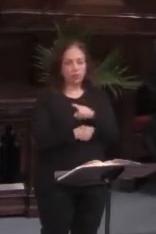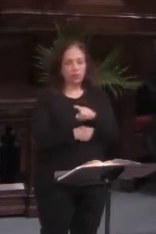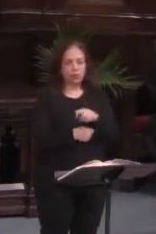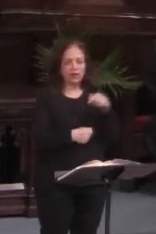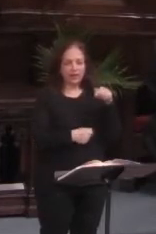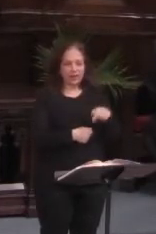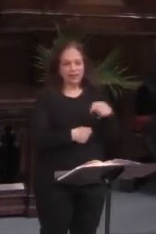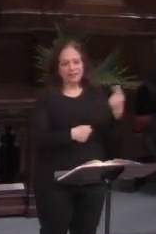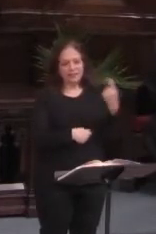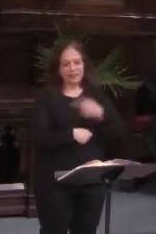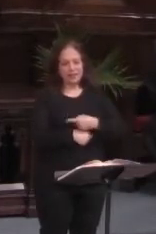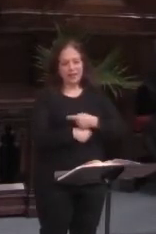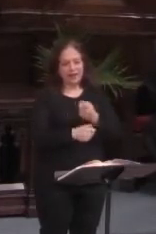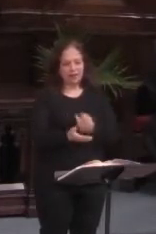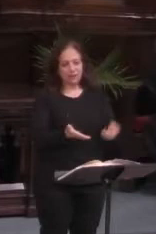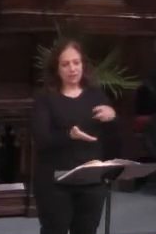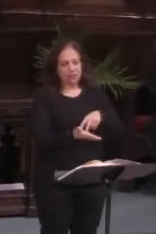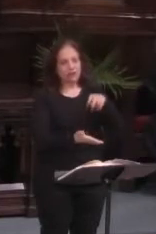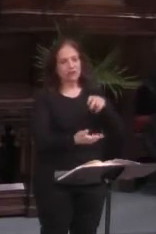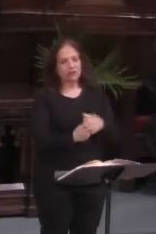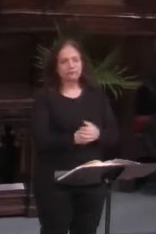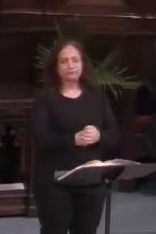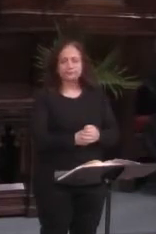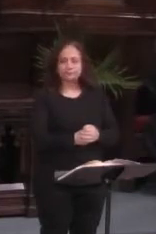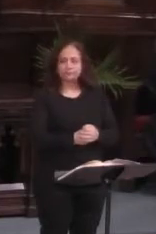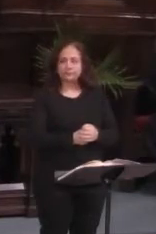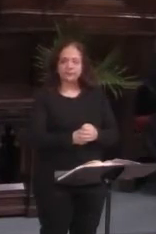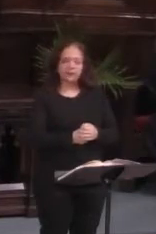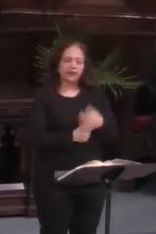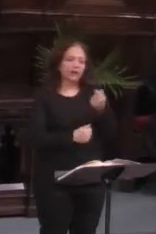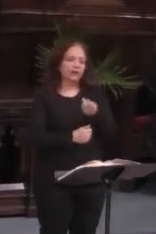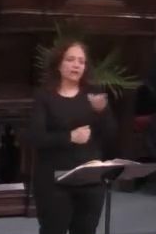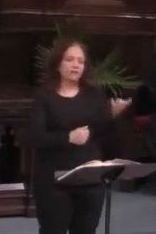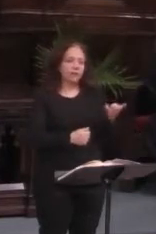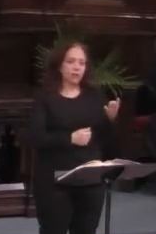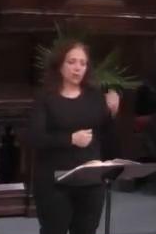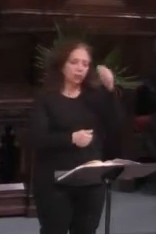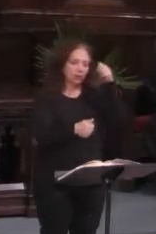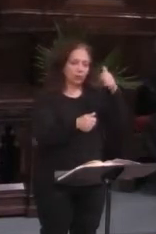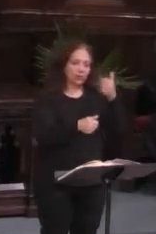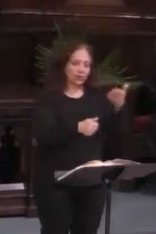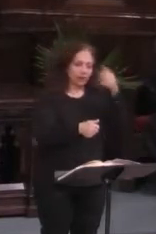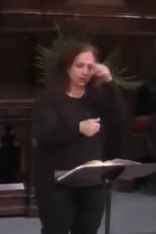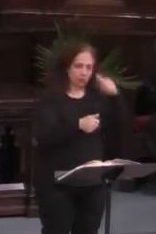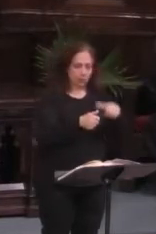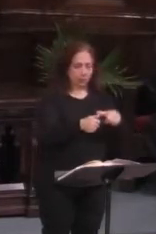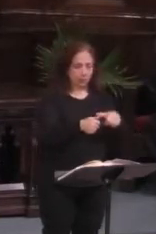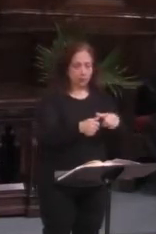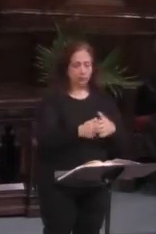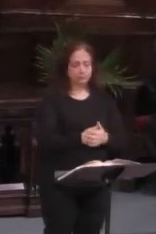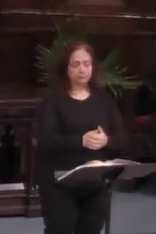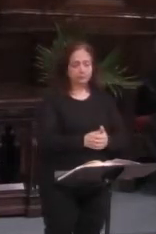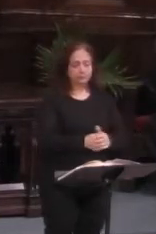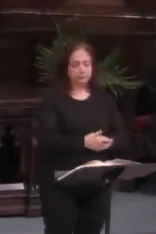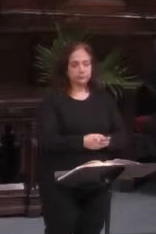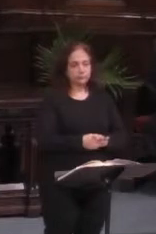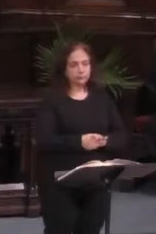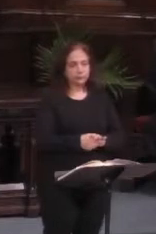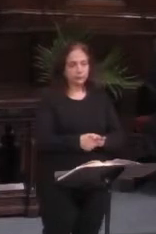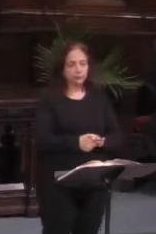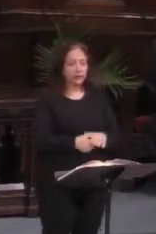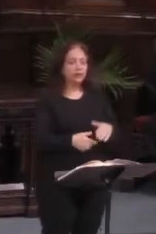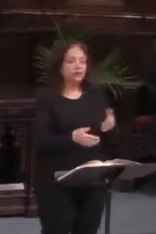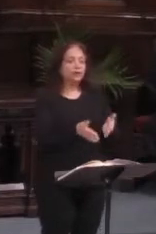day of resurrection. A couple of reminders for you this morning.